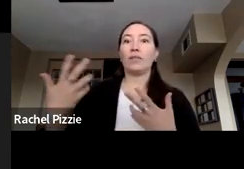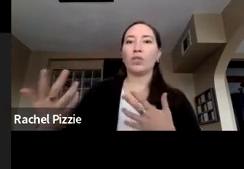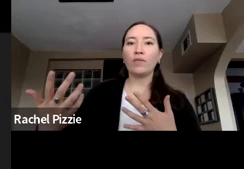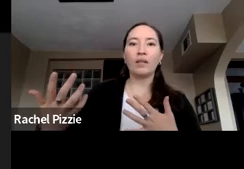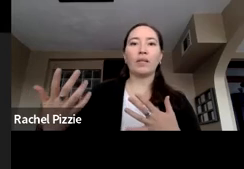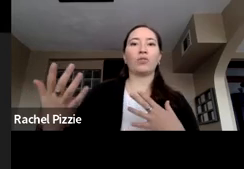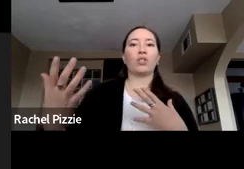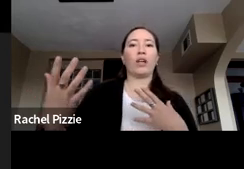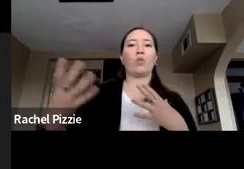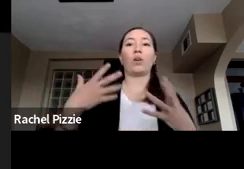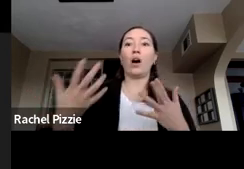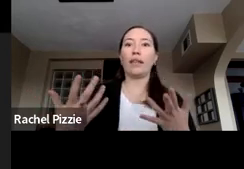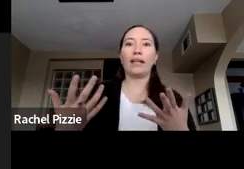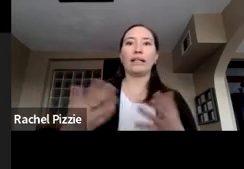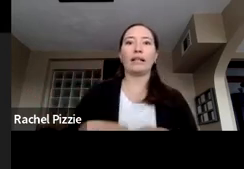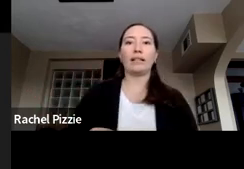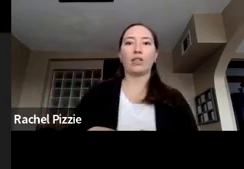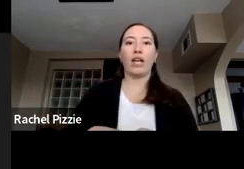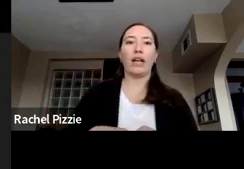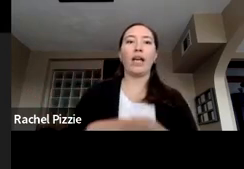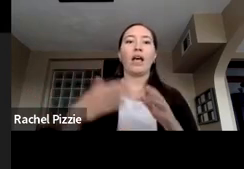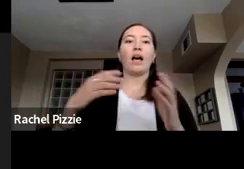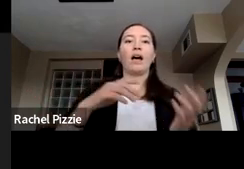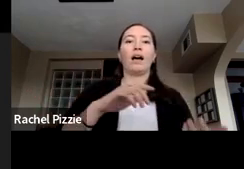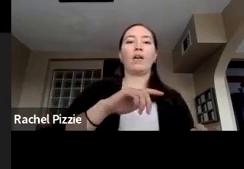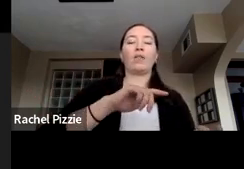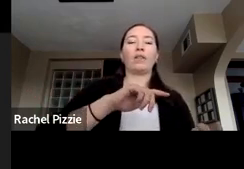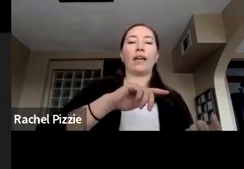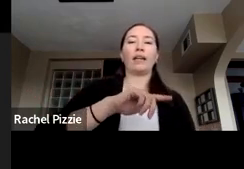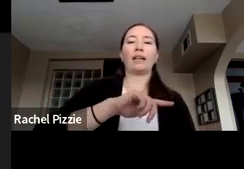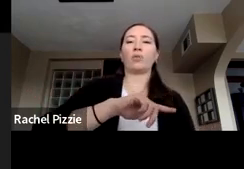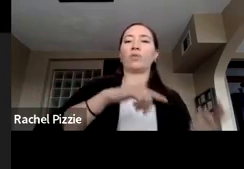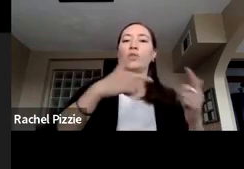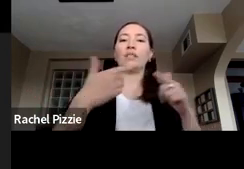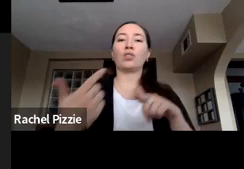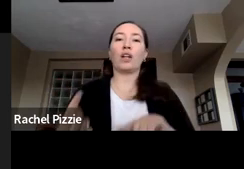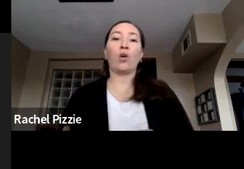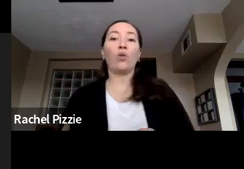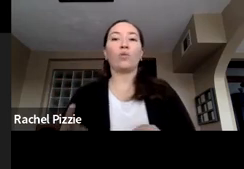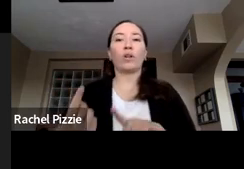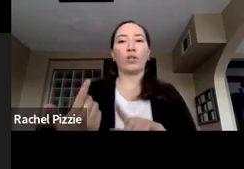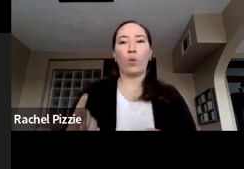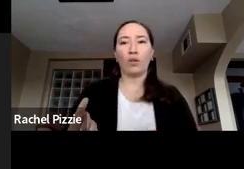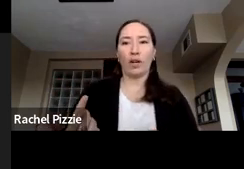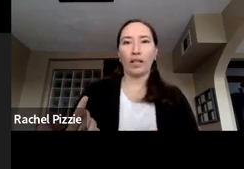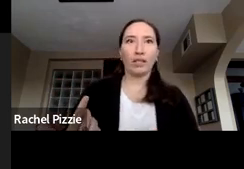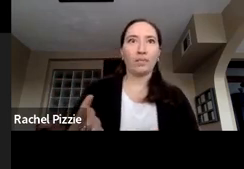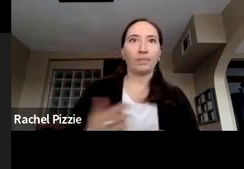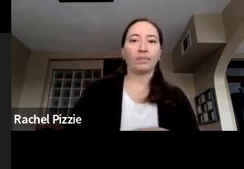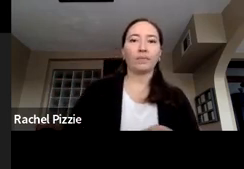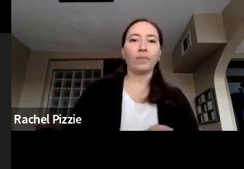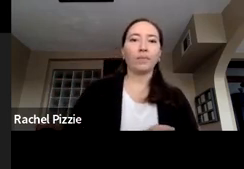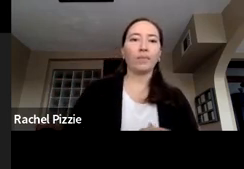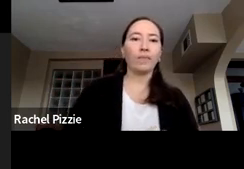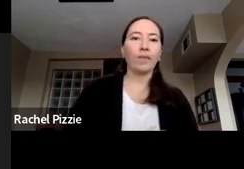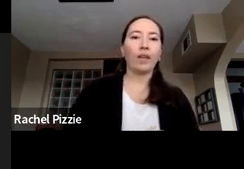this kind of survey administration or online data collection, Gallaudet is sort of transitioning over to Qualtrics.